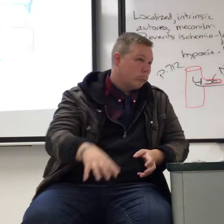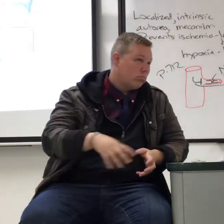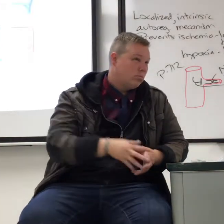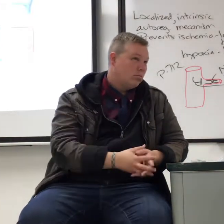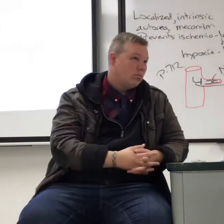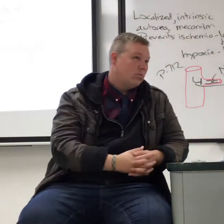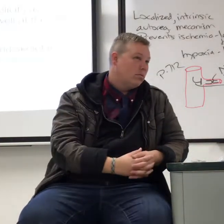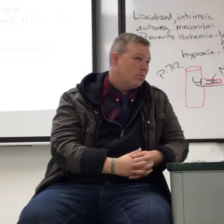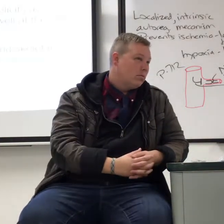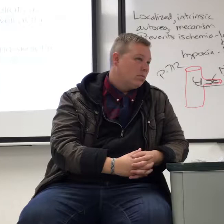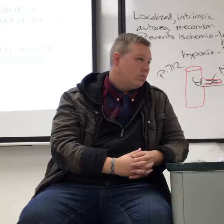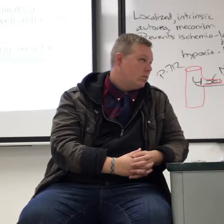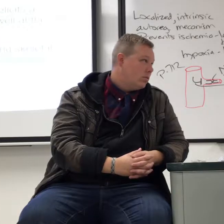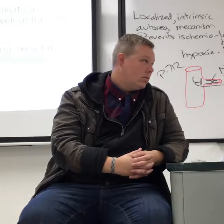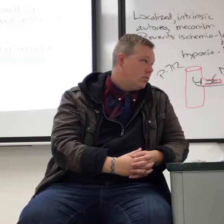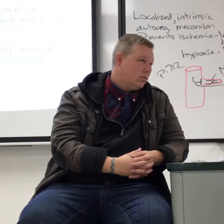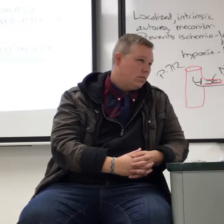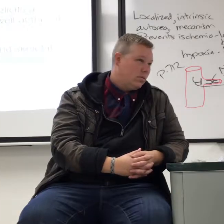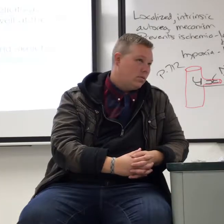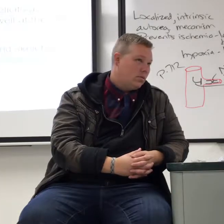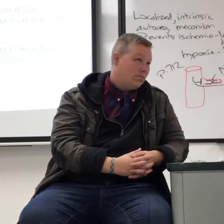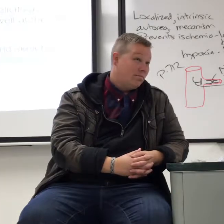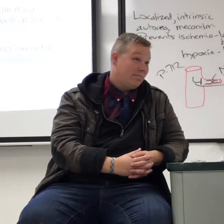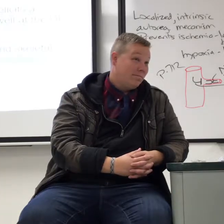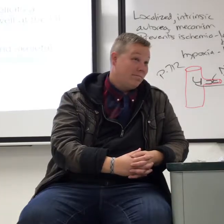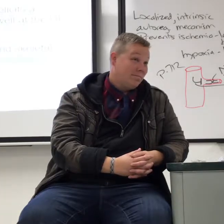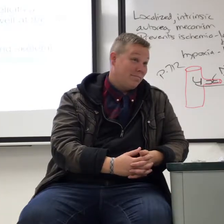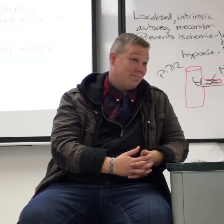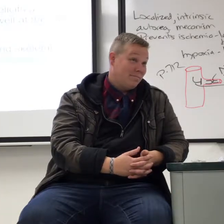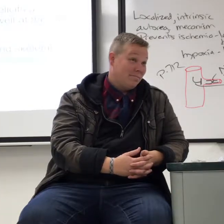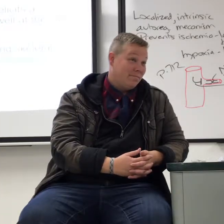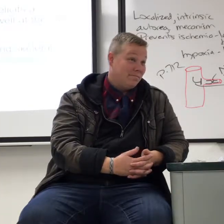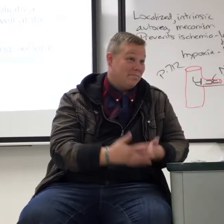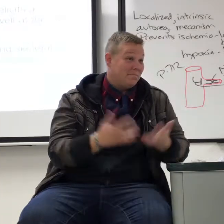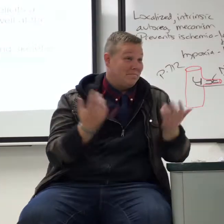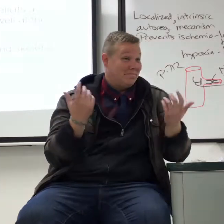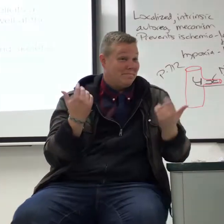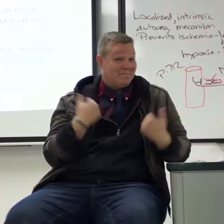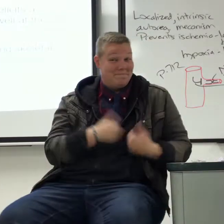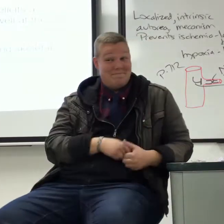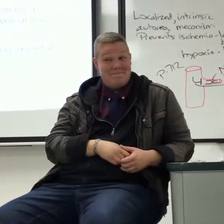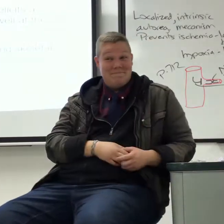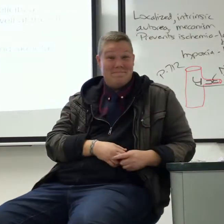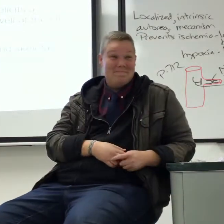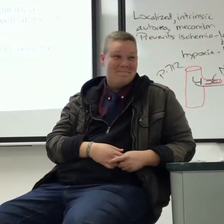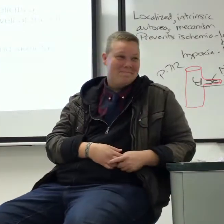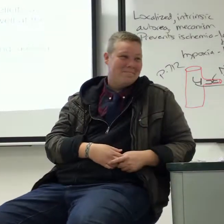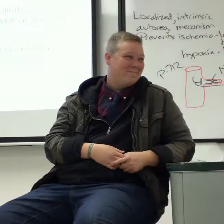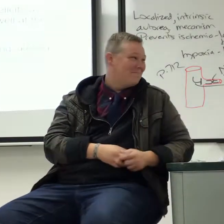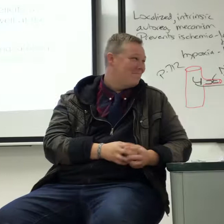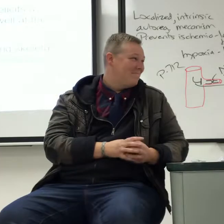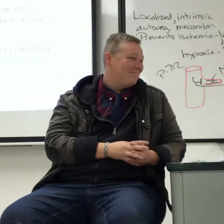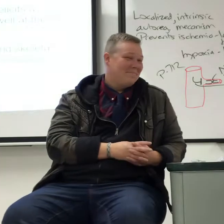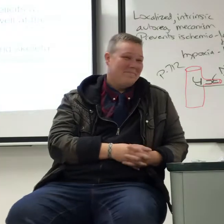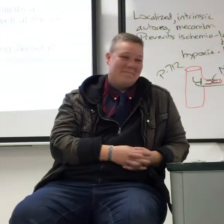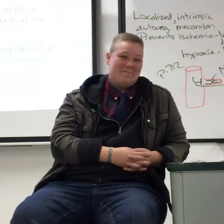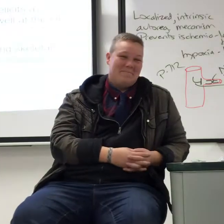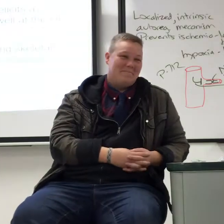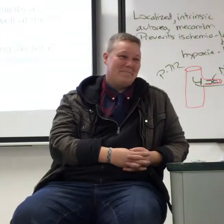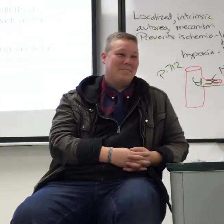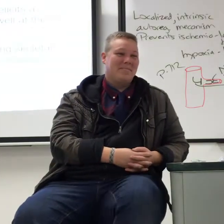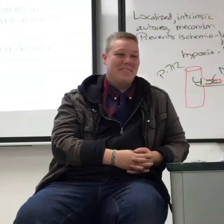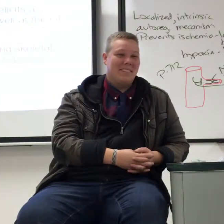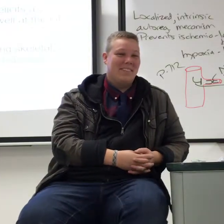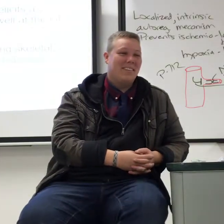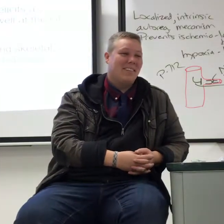So to sum up, the sympathetic input to arterials elicits a vasoconstrictor response very well